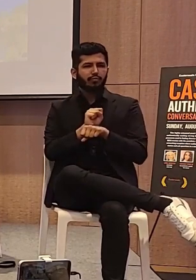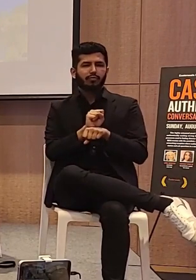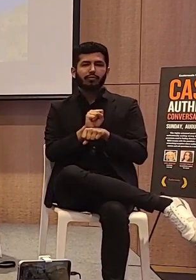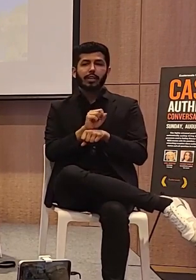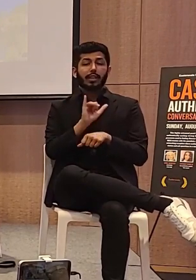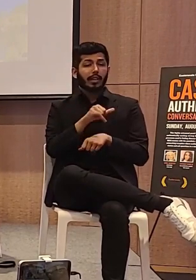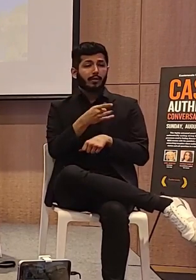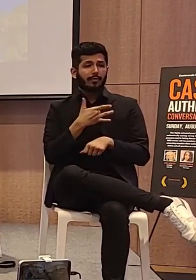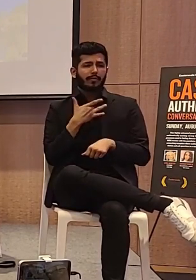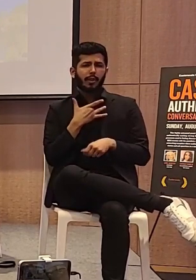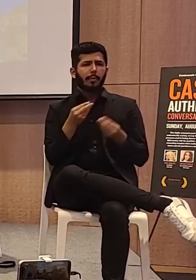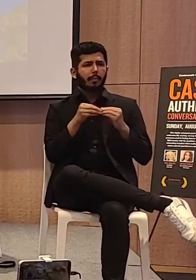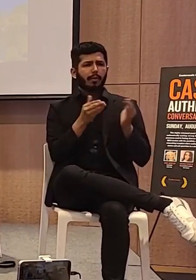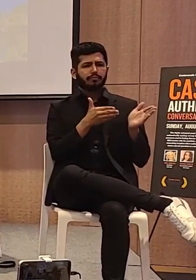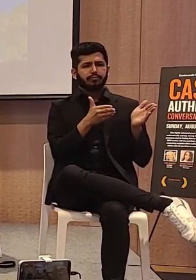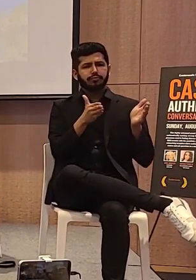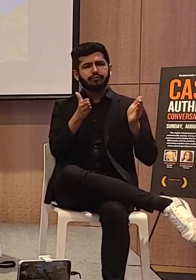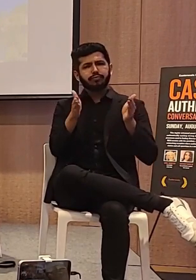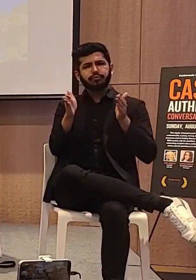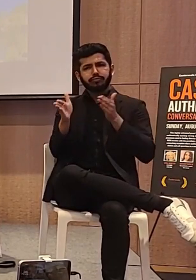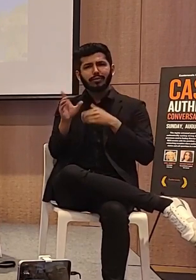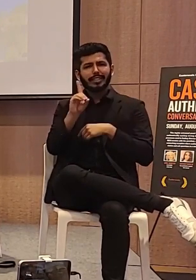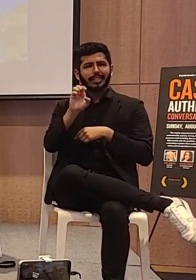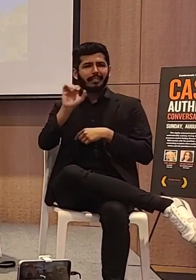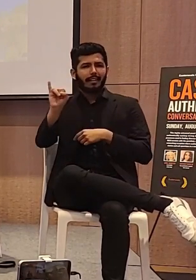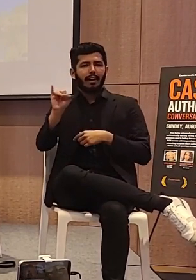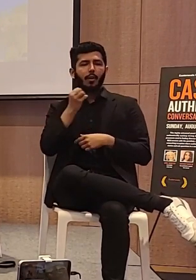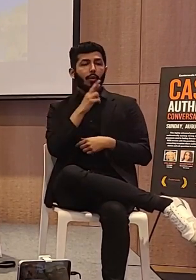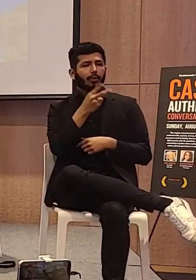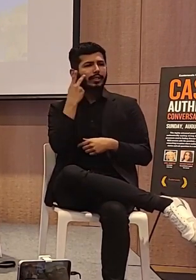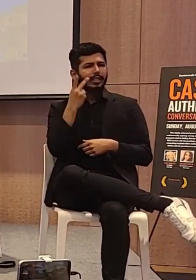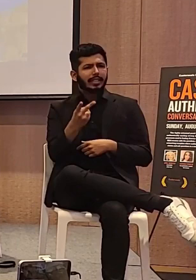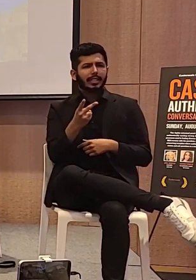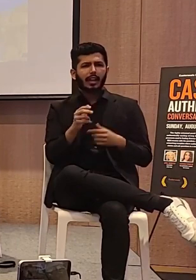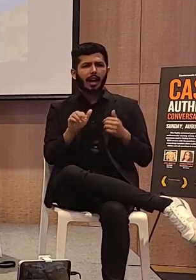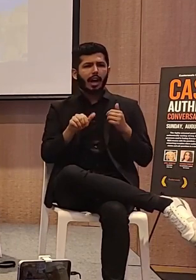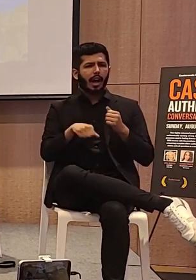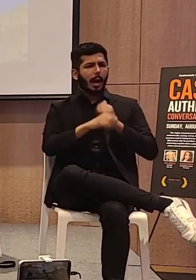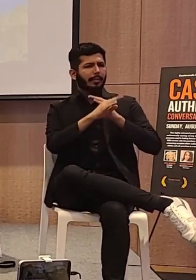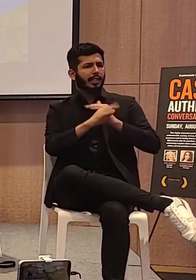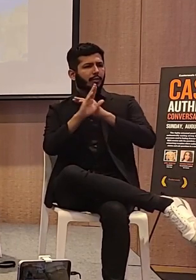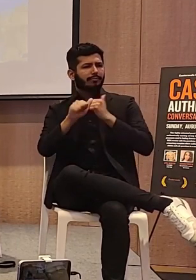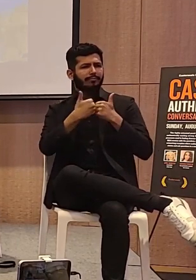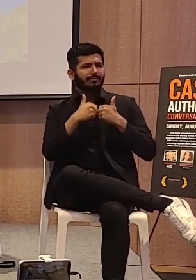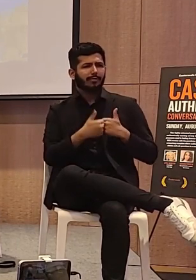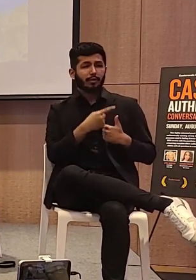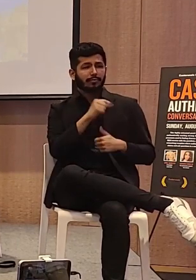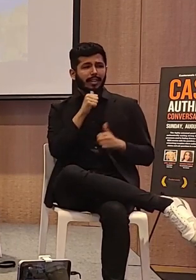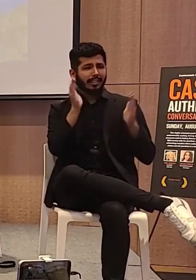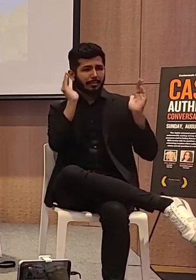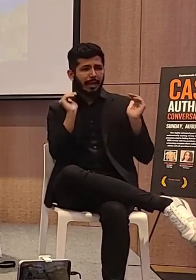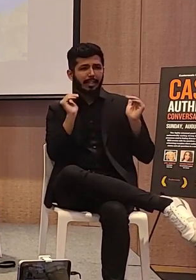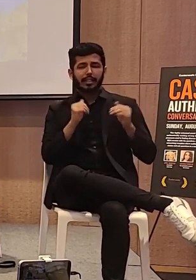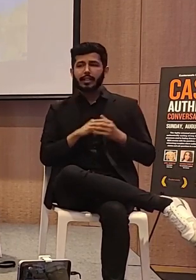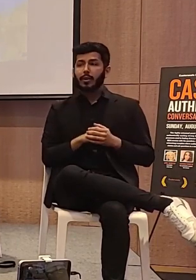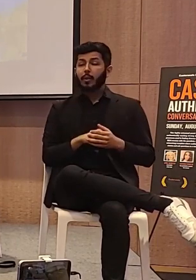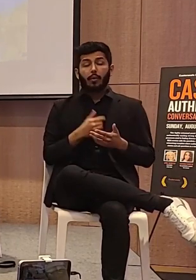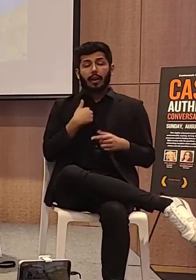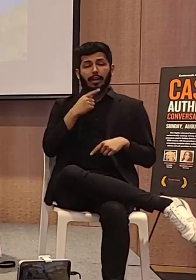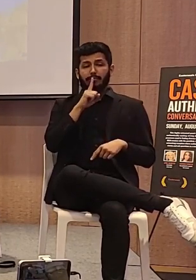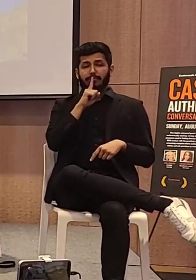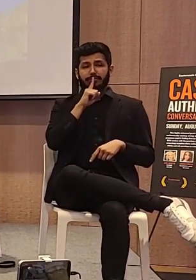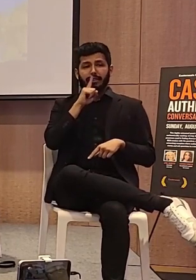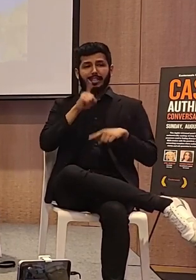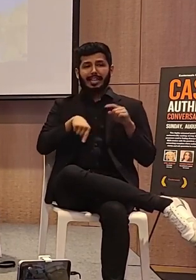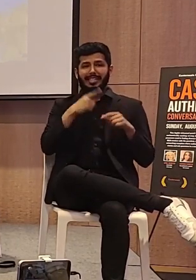you're seeing obstacles you didn't expect or didn't hope for. Well, I mean, I can't say specific names because I want to get